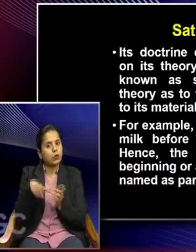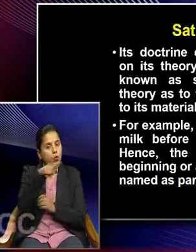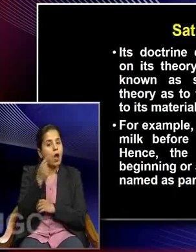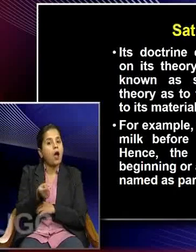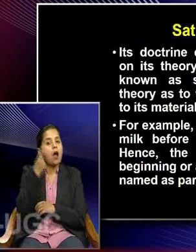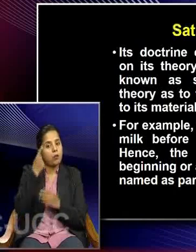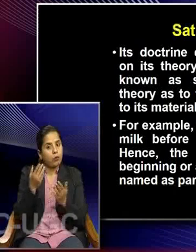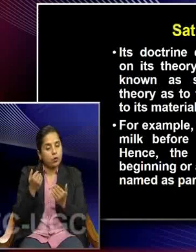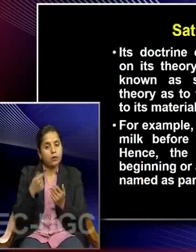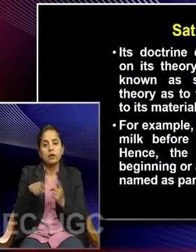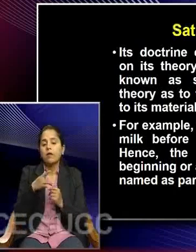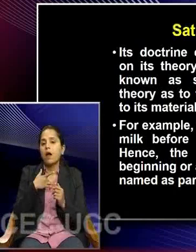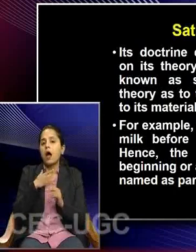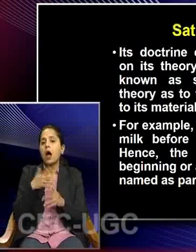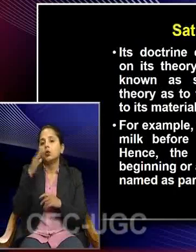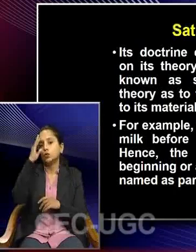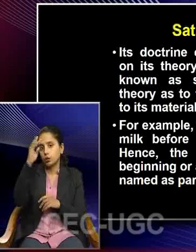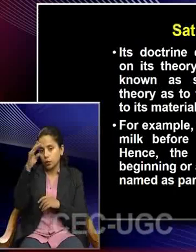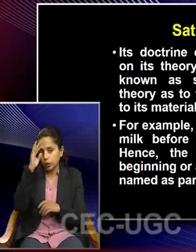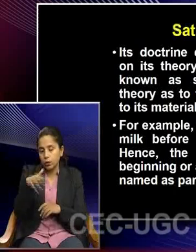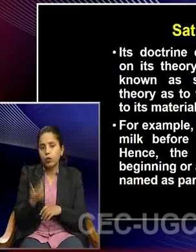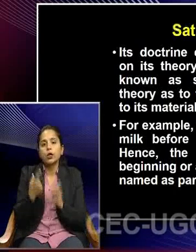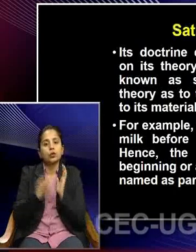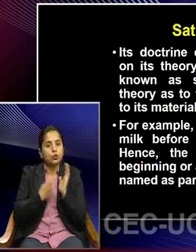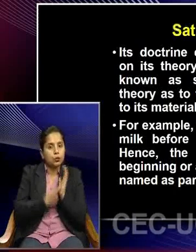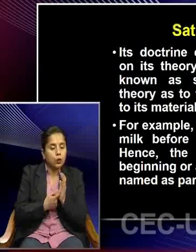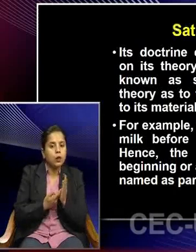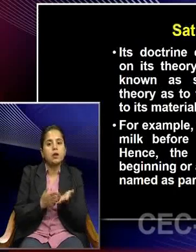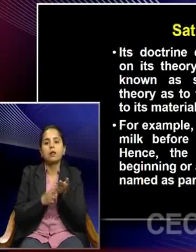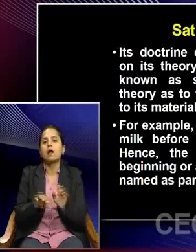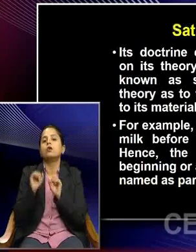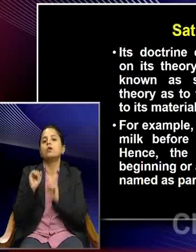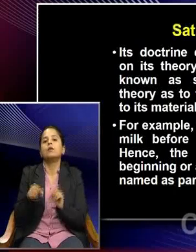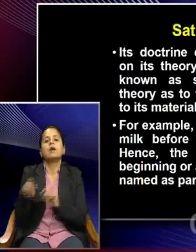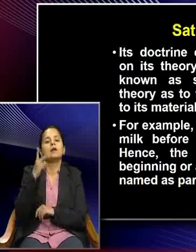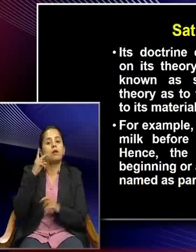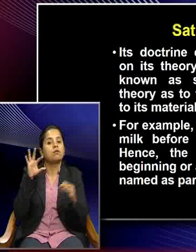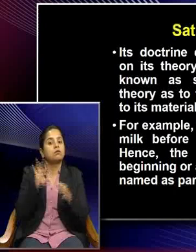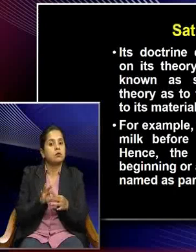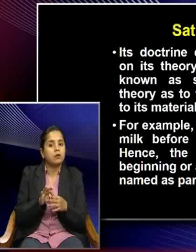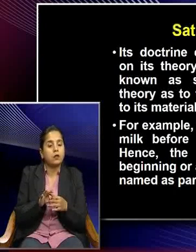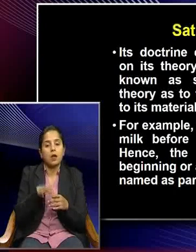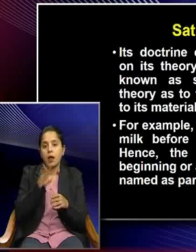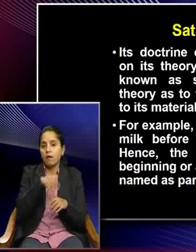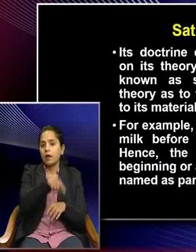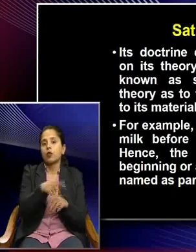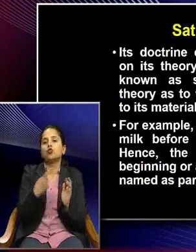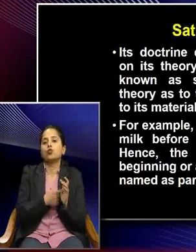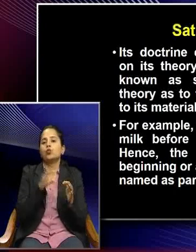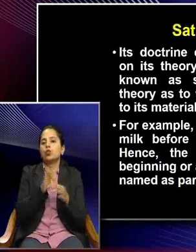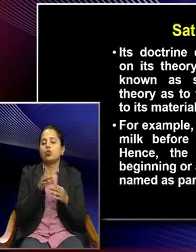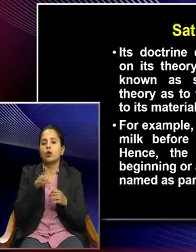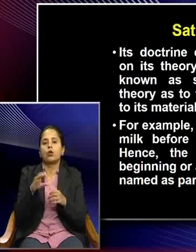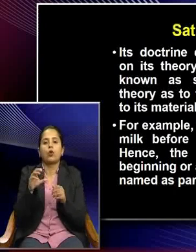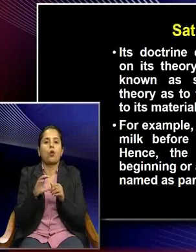understand that how its theory or the doctrine of Prakriti, it rests on this doctrine of